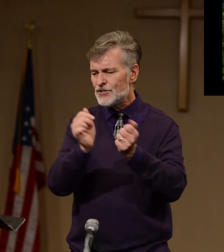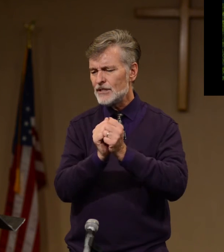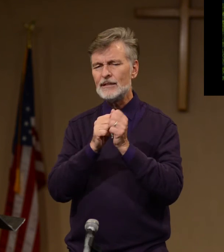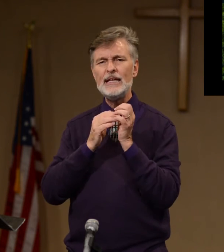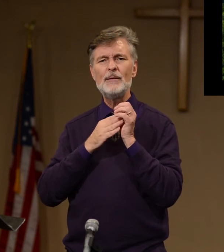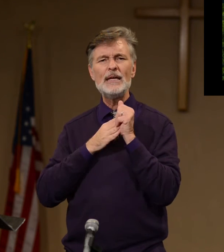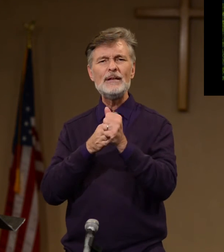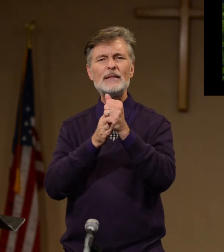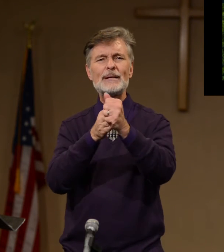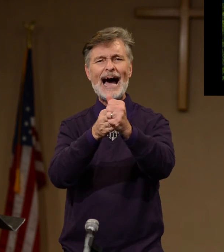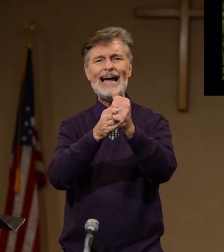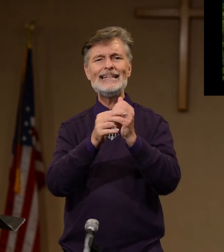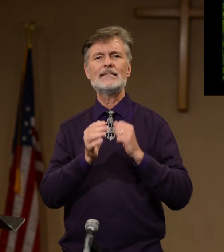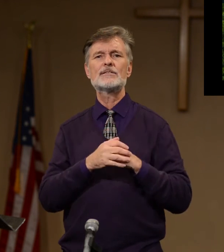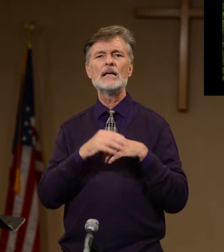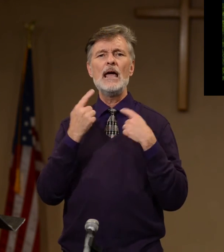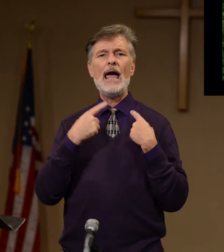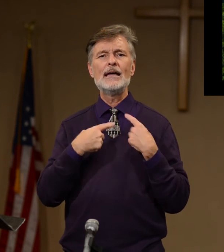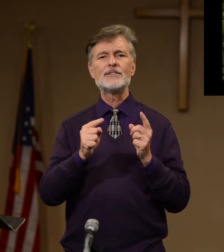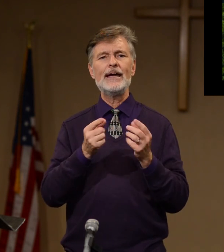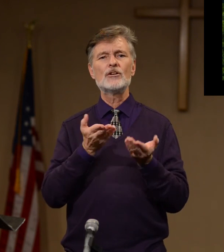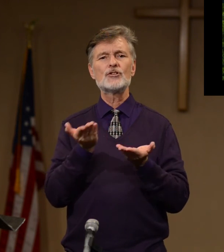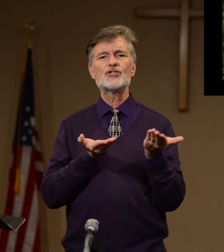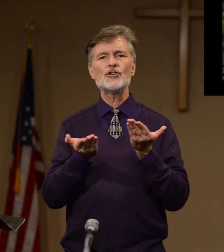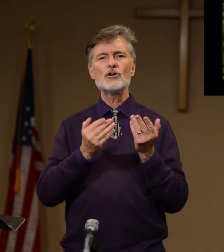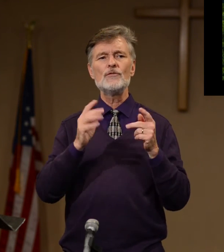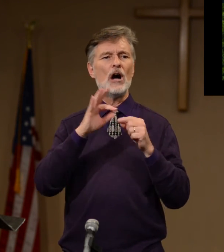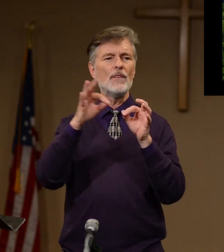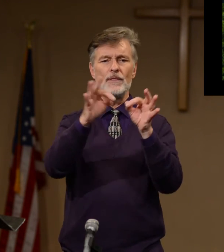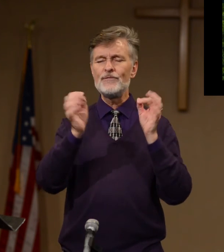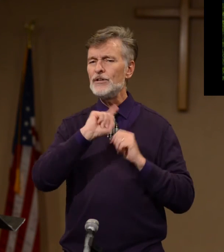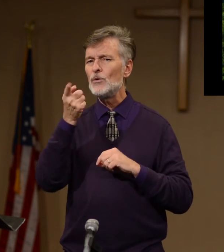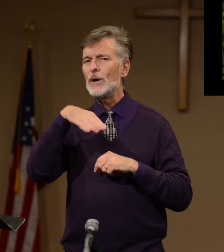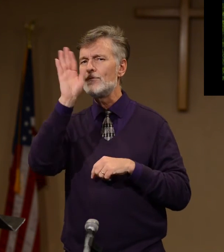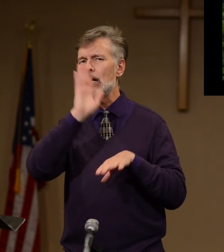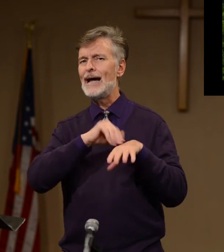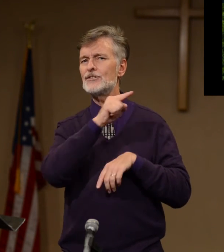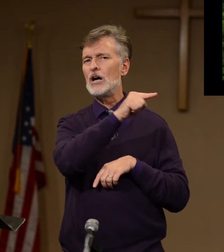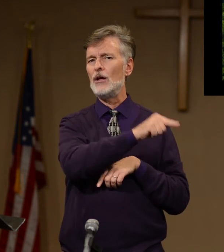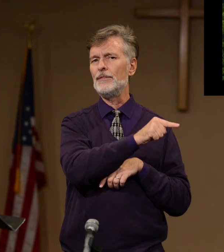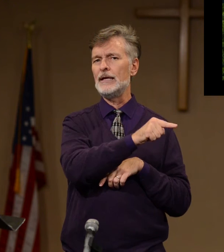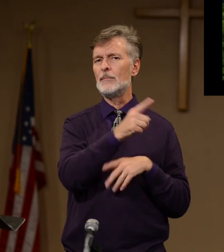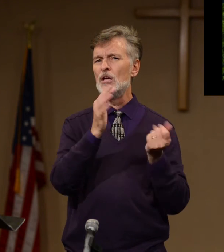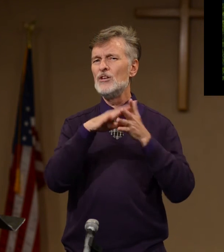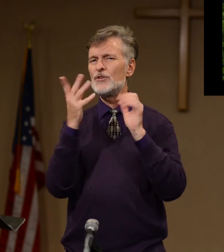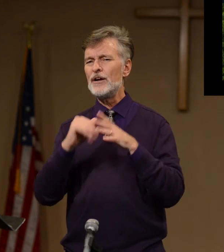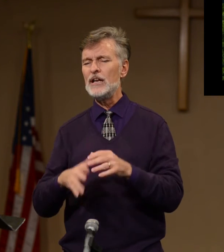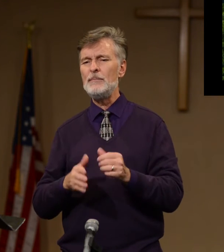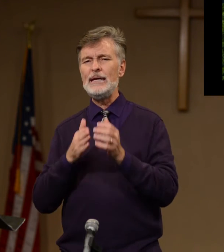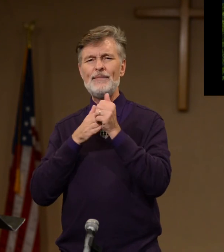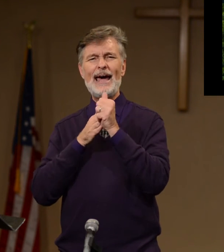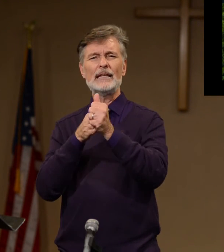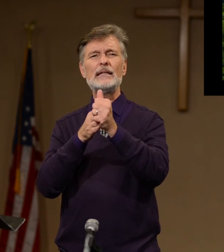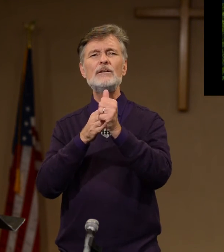counseling them, giving them guidance as they serve on the field wherever God has called them. So they're going to be in that